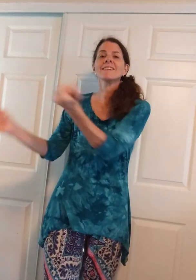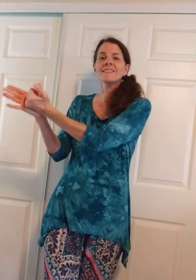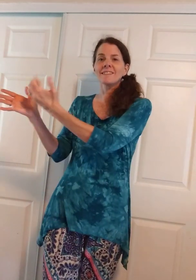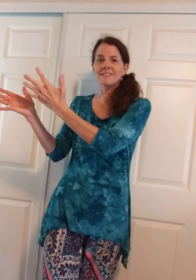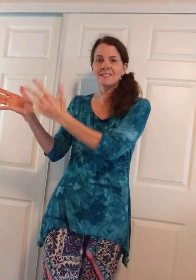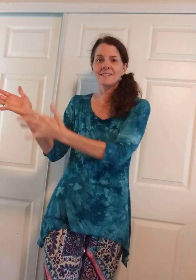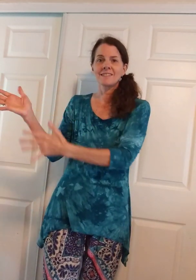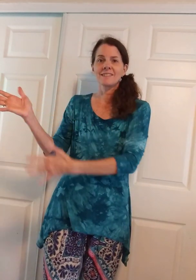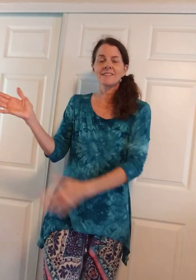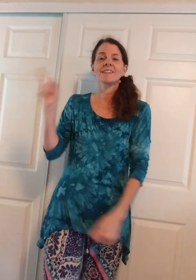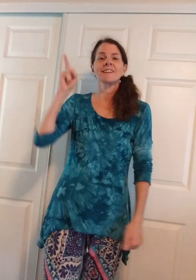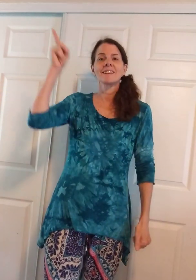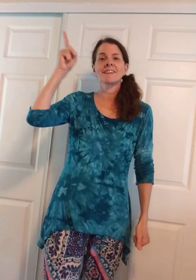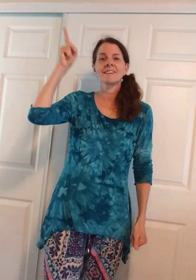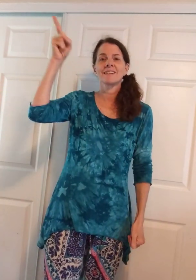Oh come to the altar, the